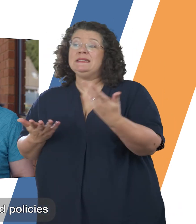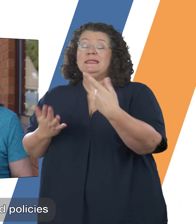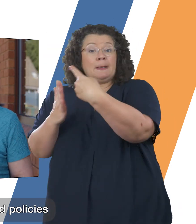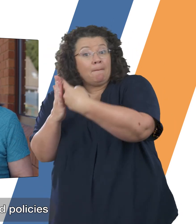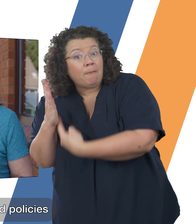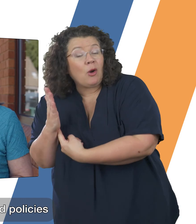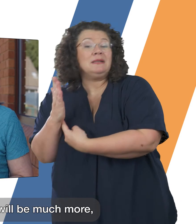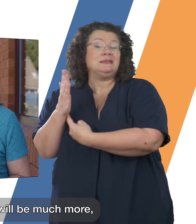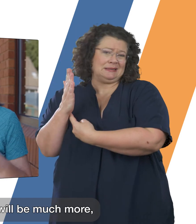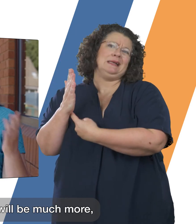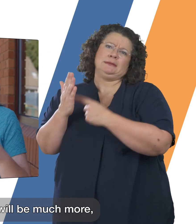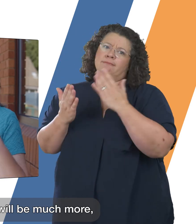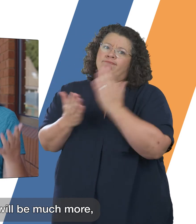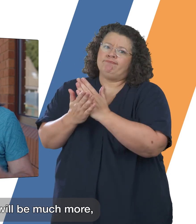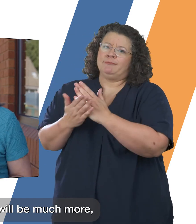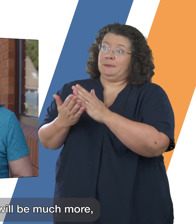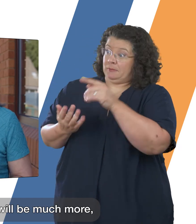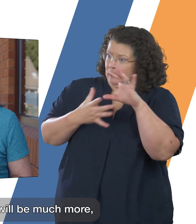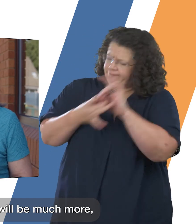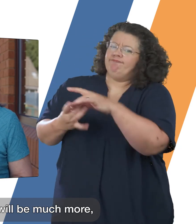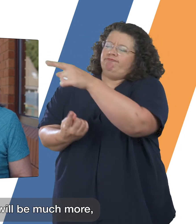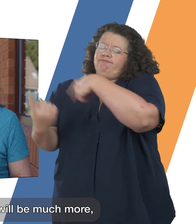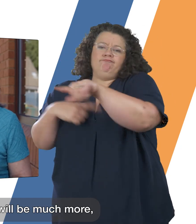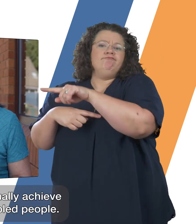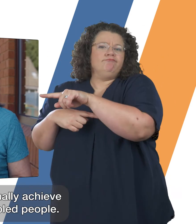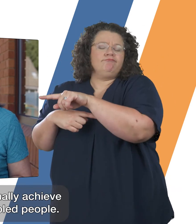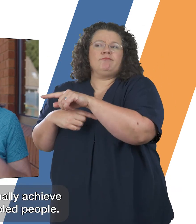policies around disabled people will be much